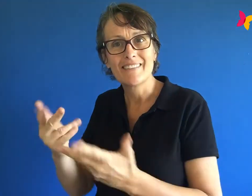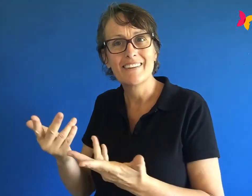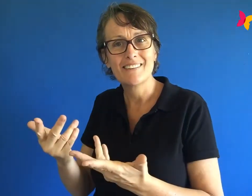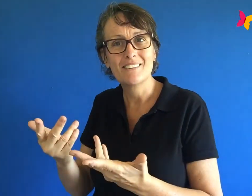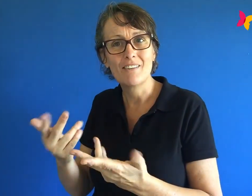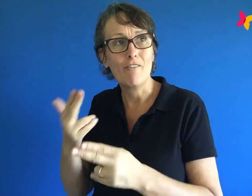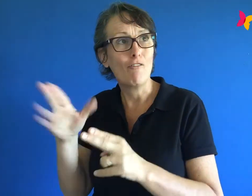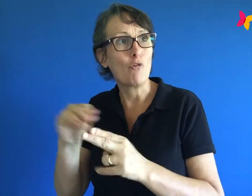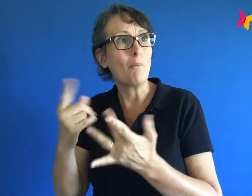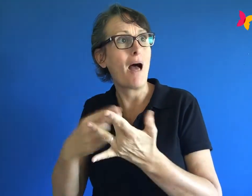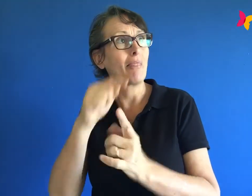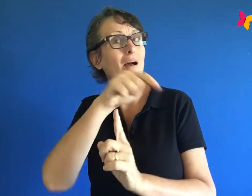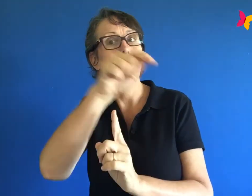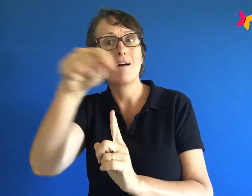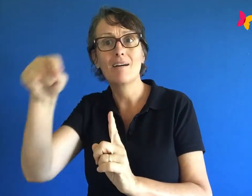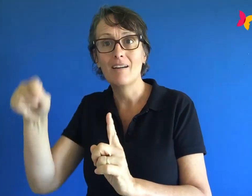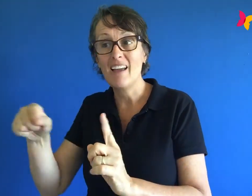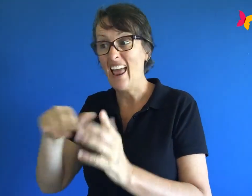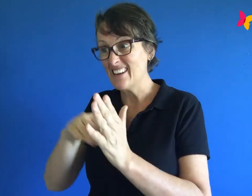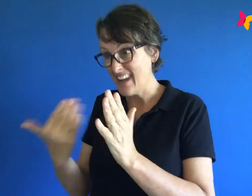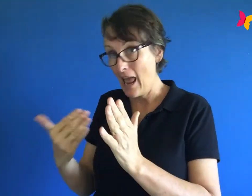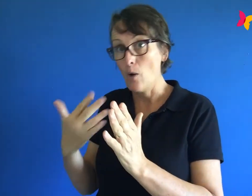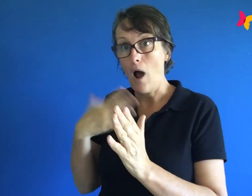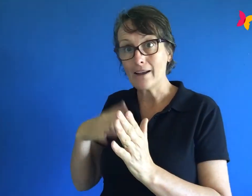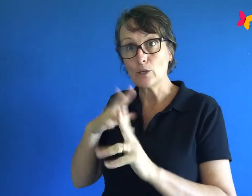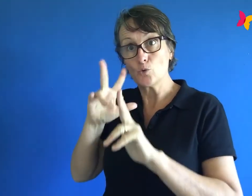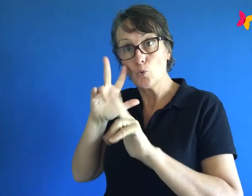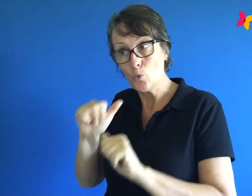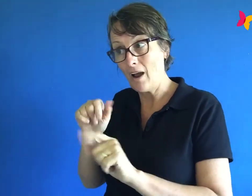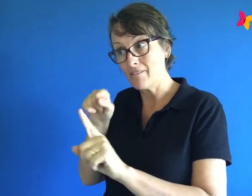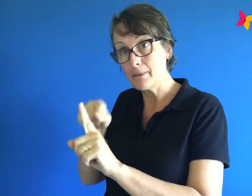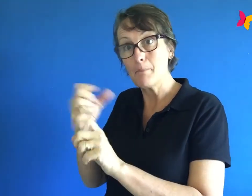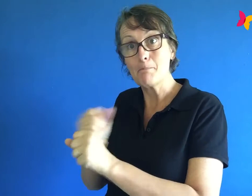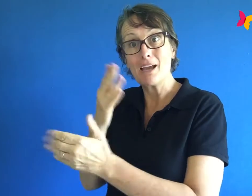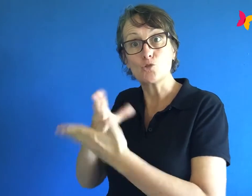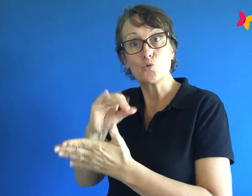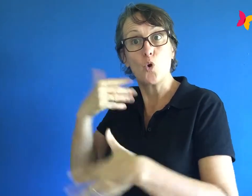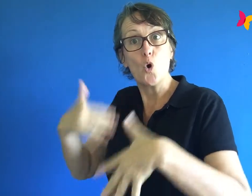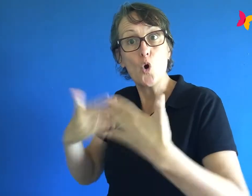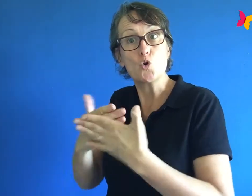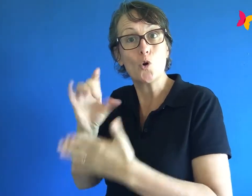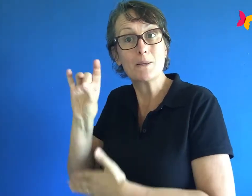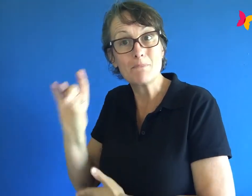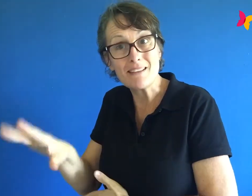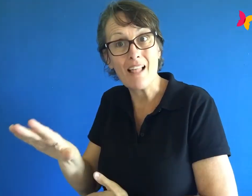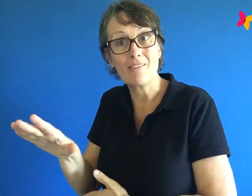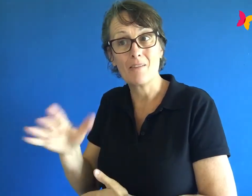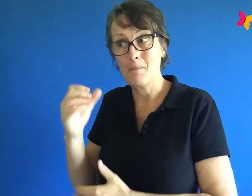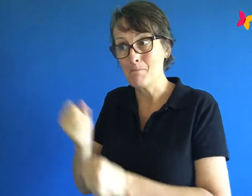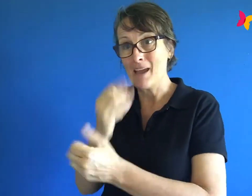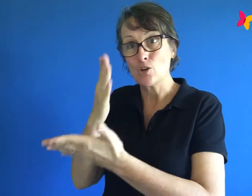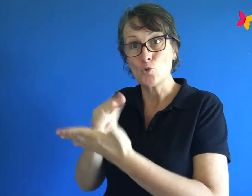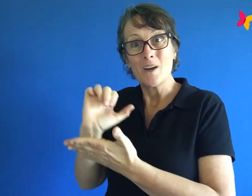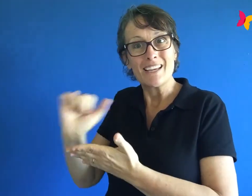is unfathomable. And the idea that I'd have to protect him from his mind was